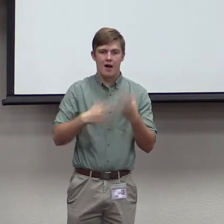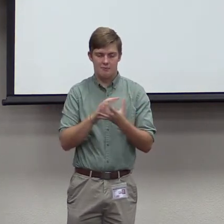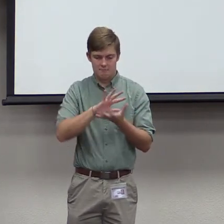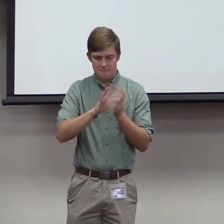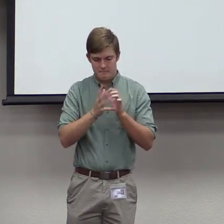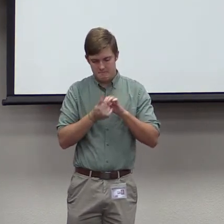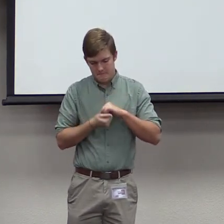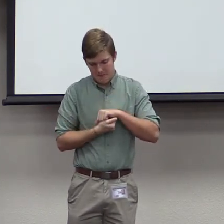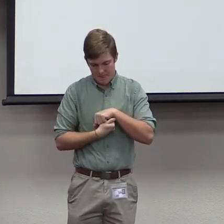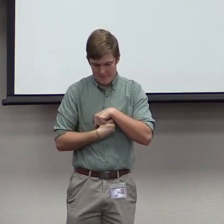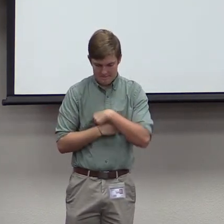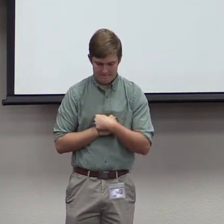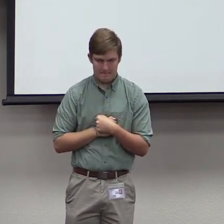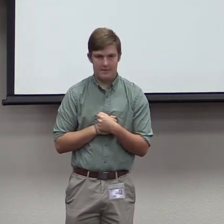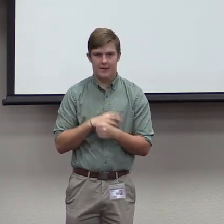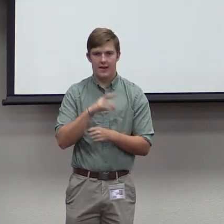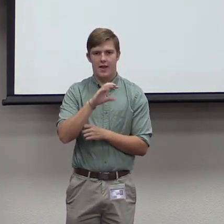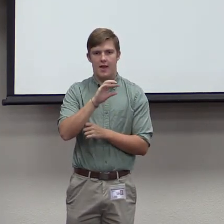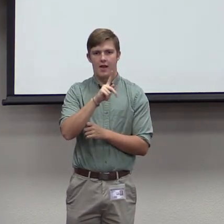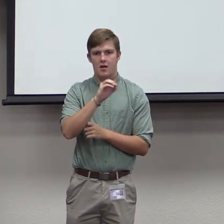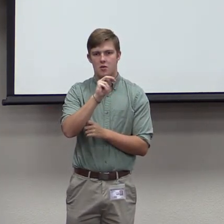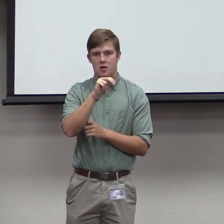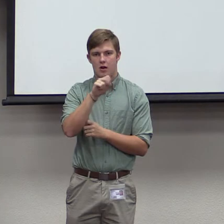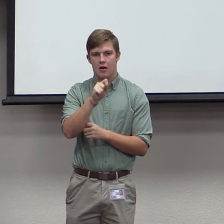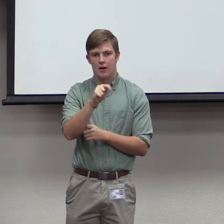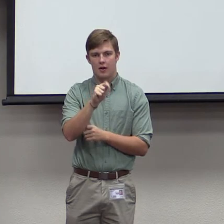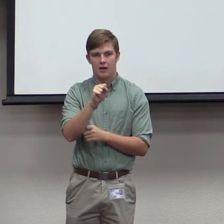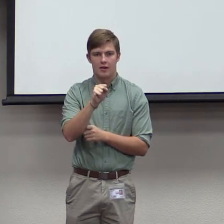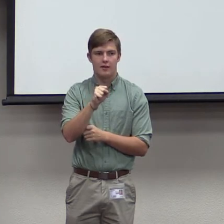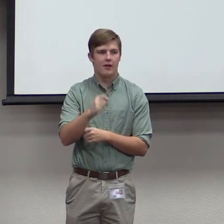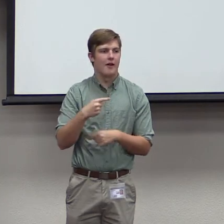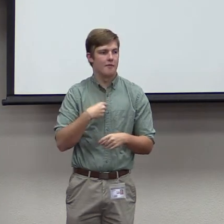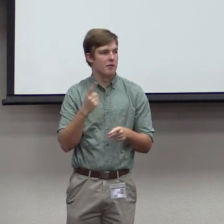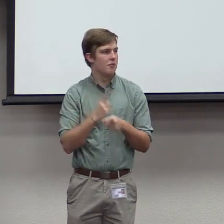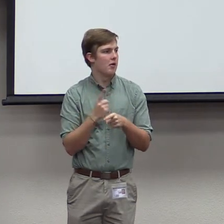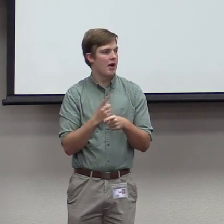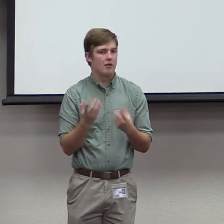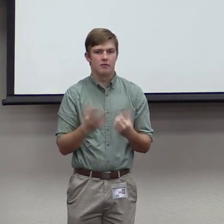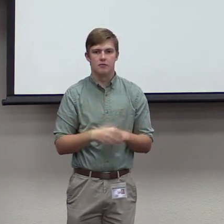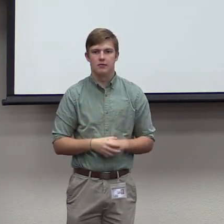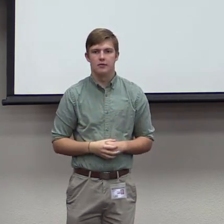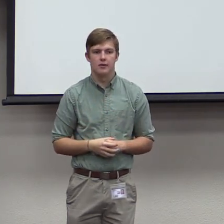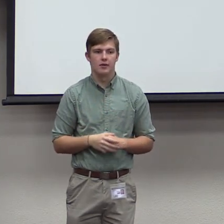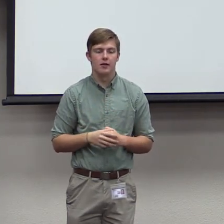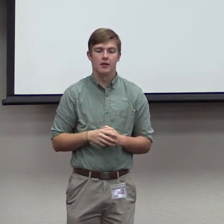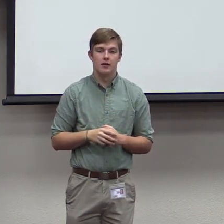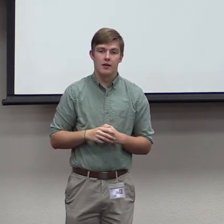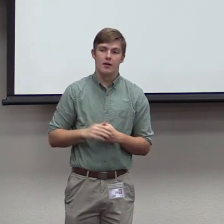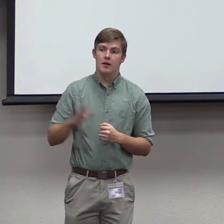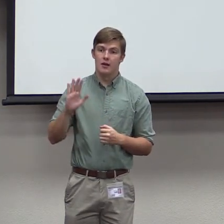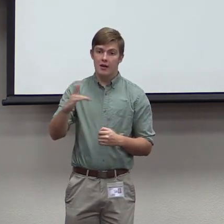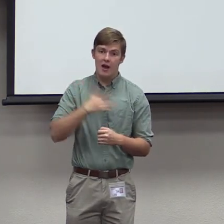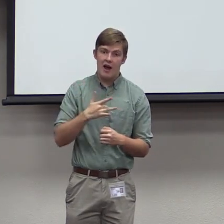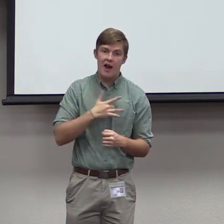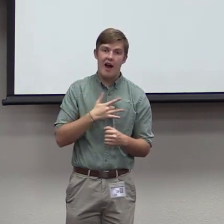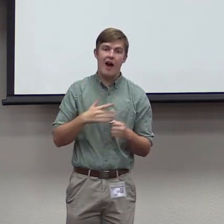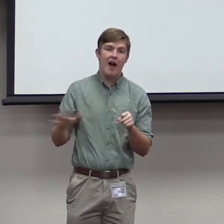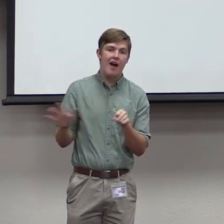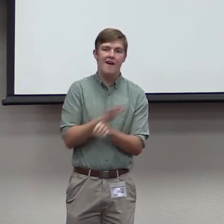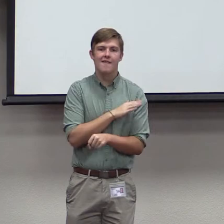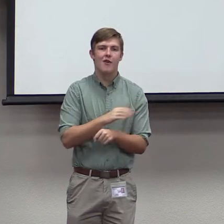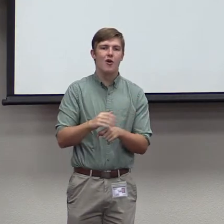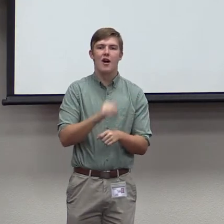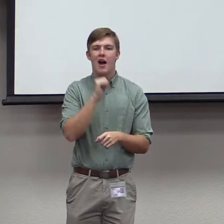tangled up in knots. Have I gotten it about right? Your heart is full of unwashed socks,